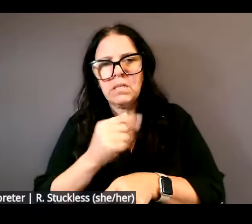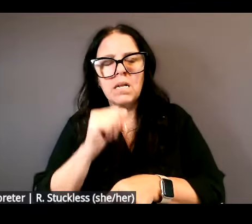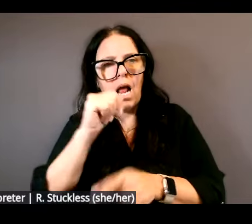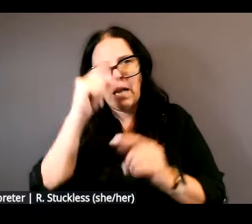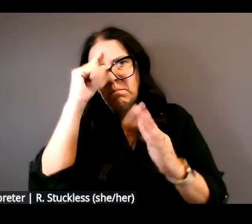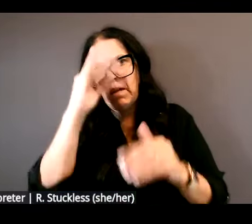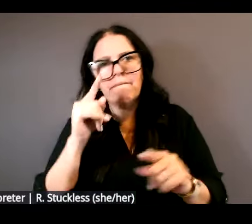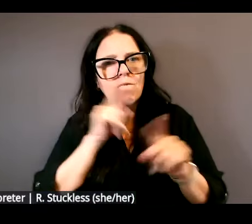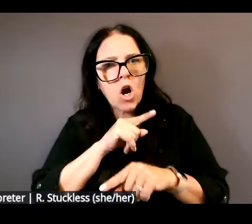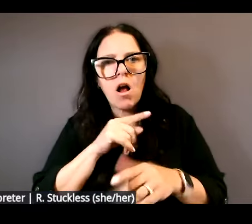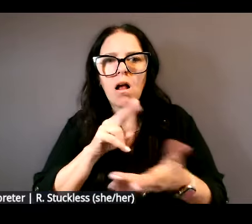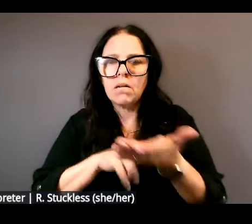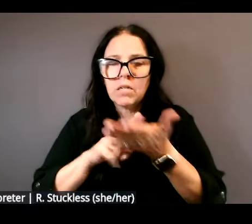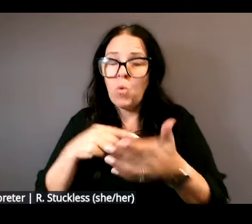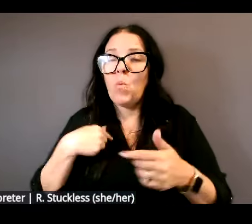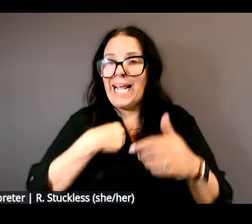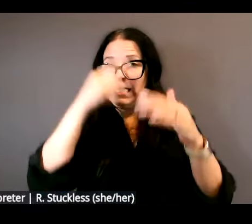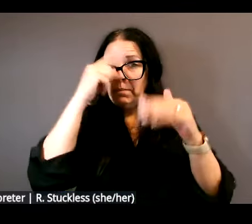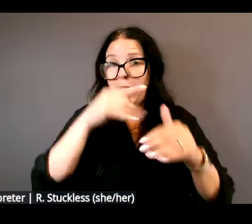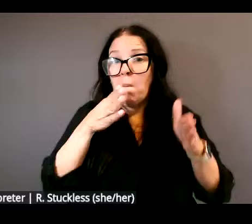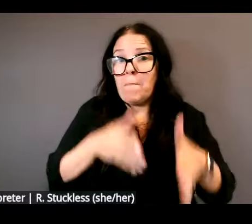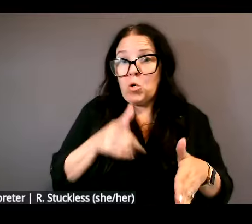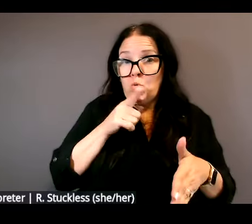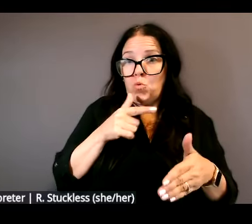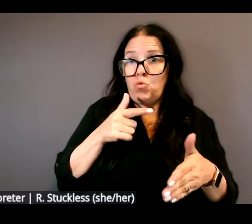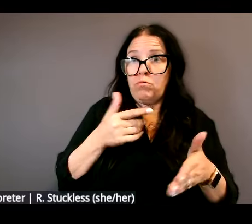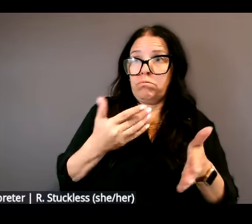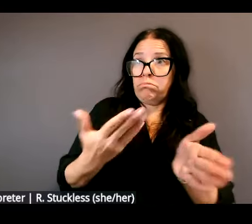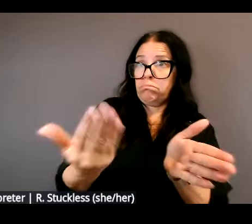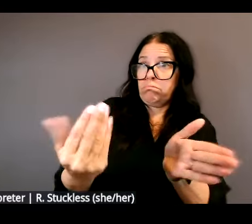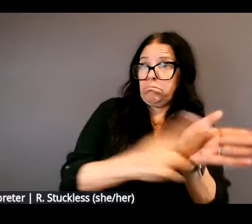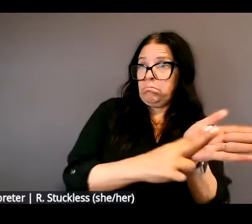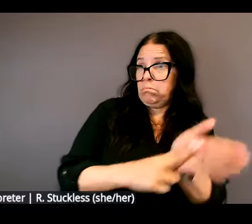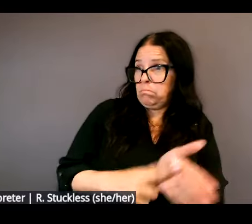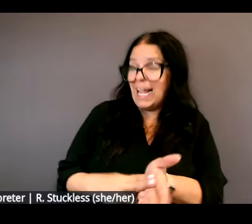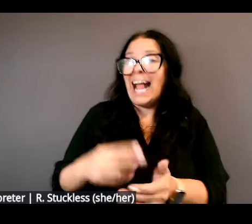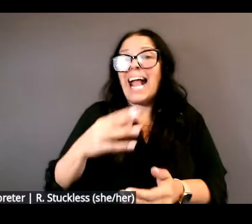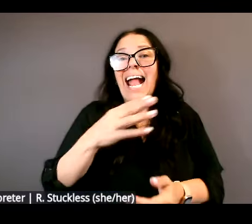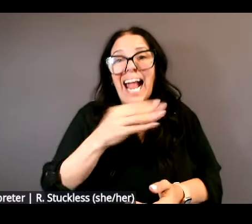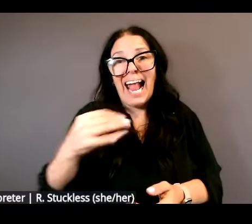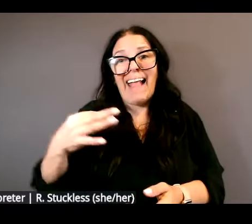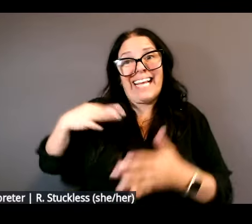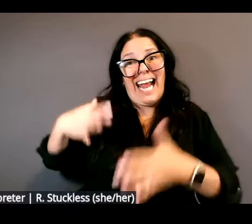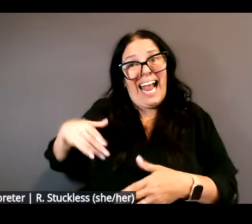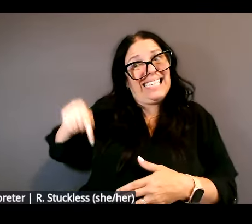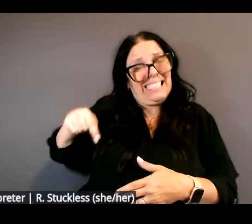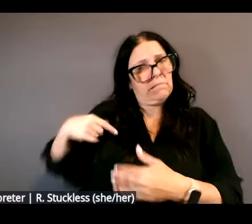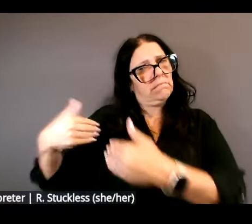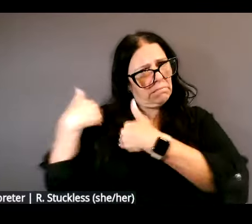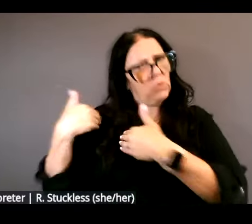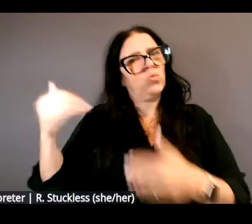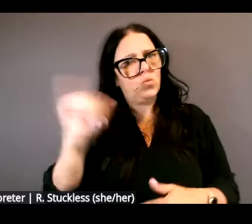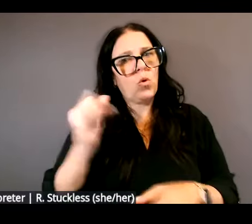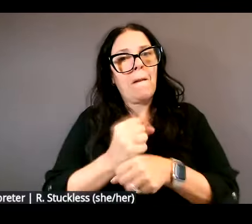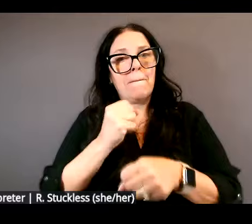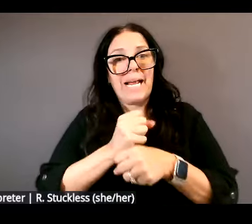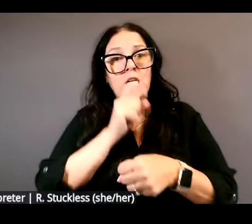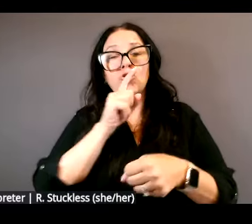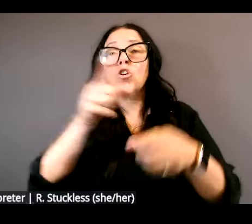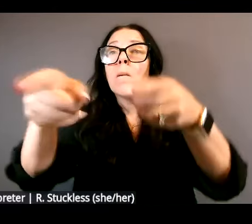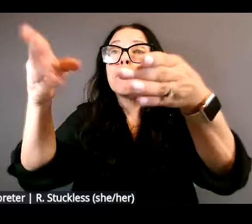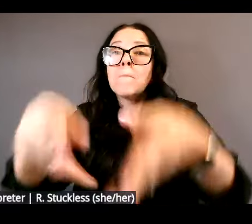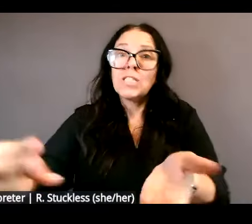both circulators and the candidates to ensure that signatures are valid, because it